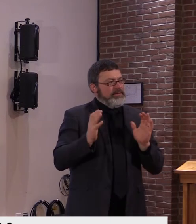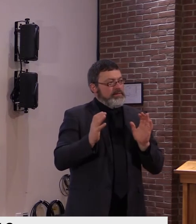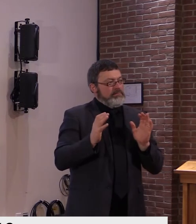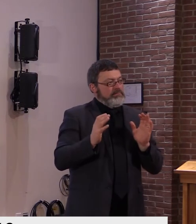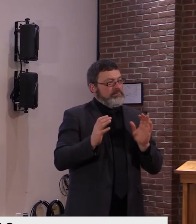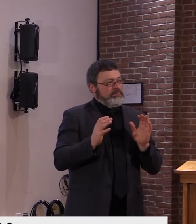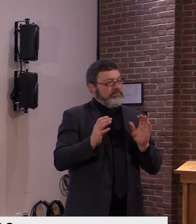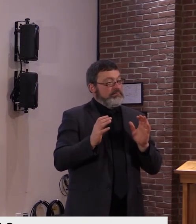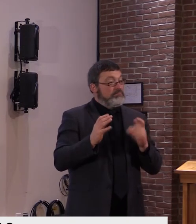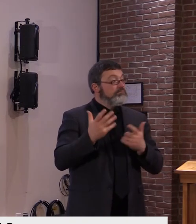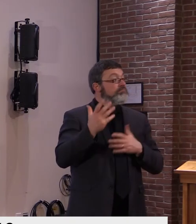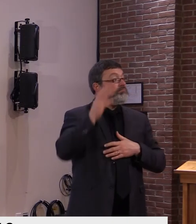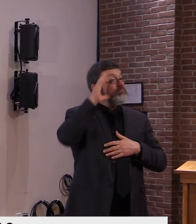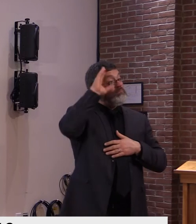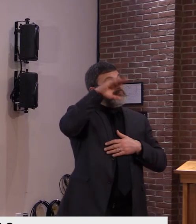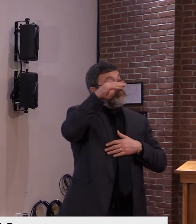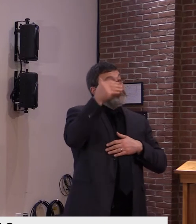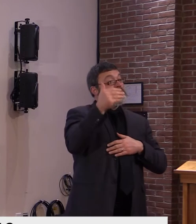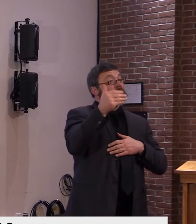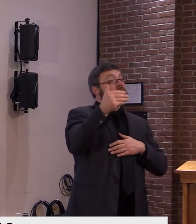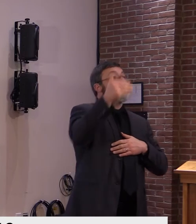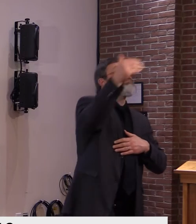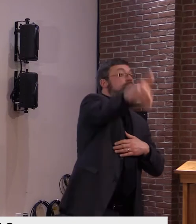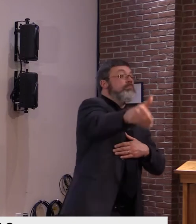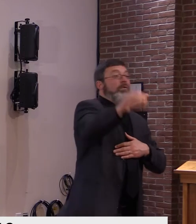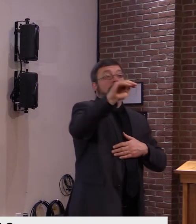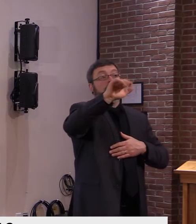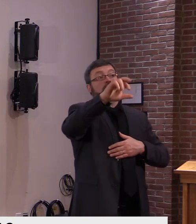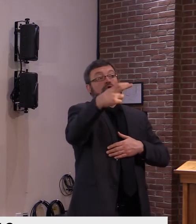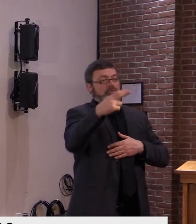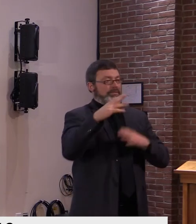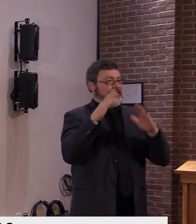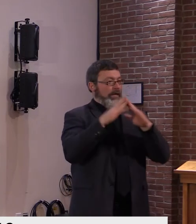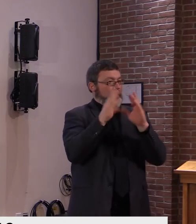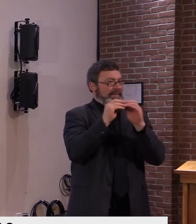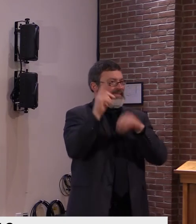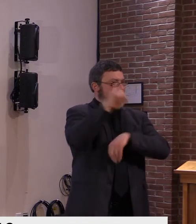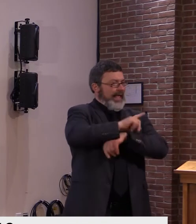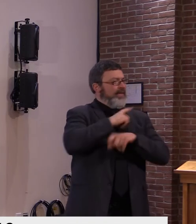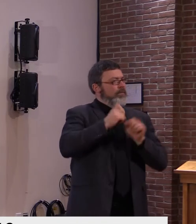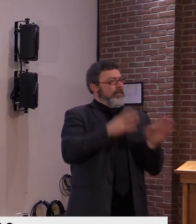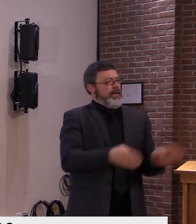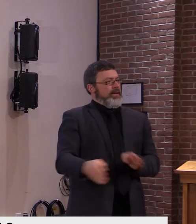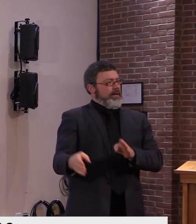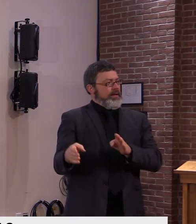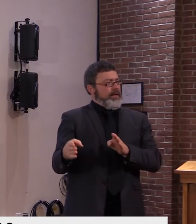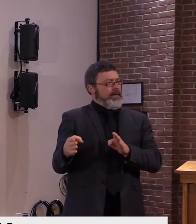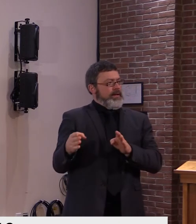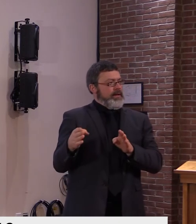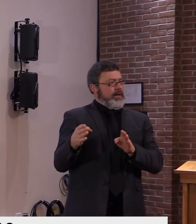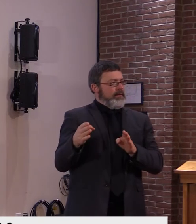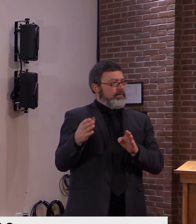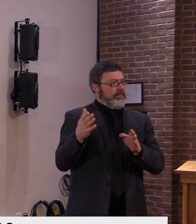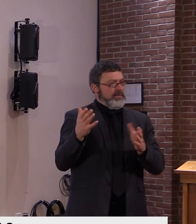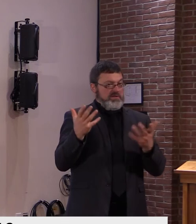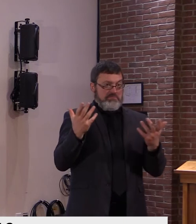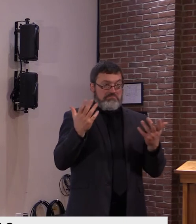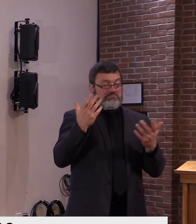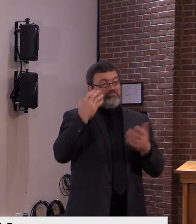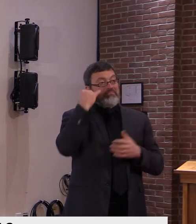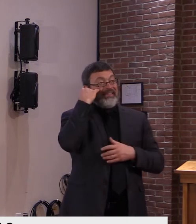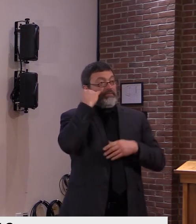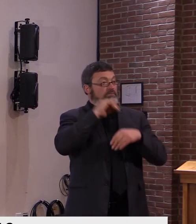day. What are we going to do? And if this virus, it appears, will be still prevalent in